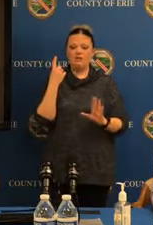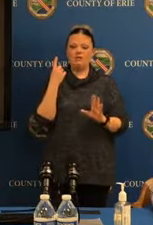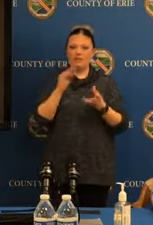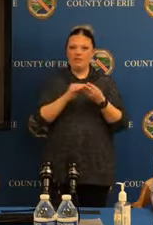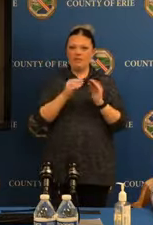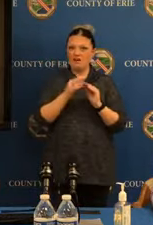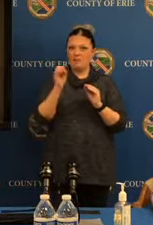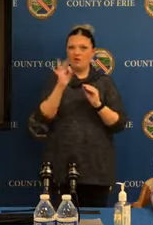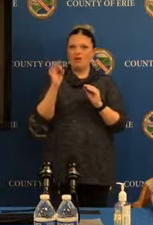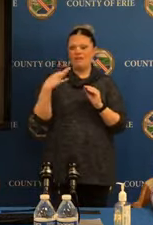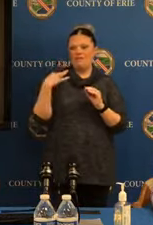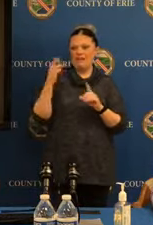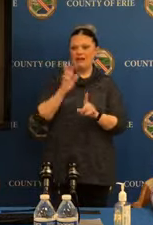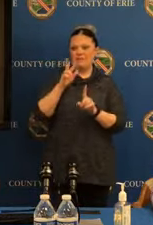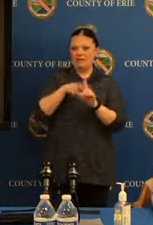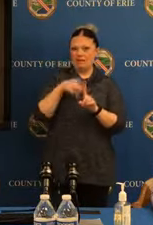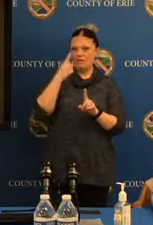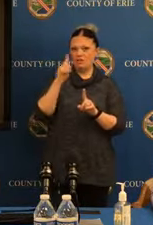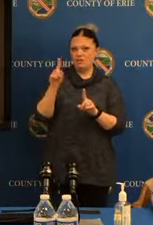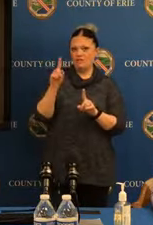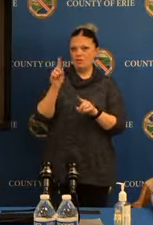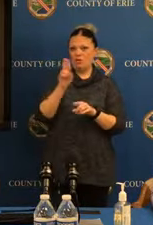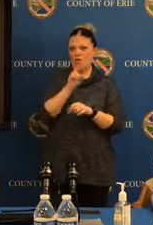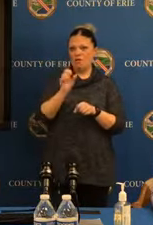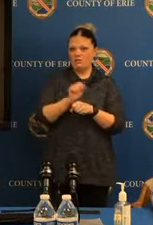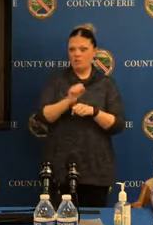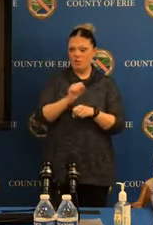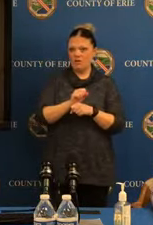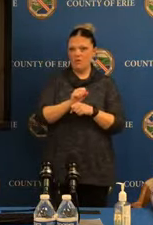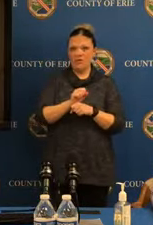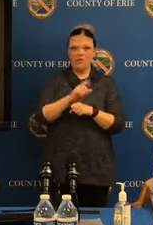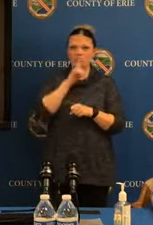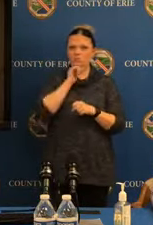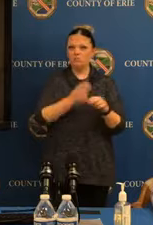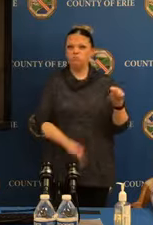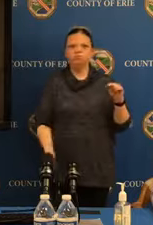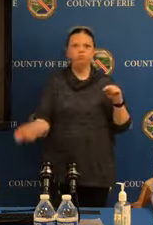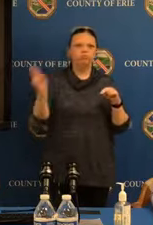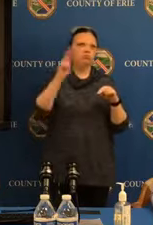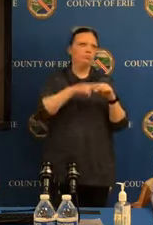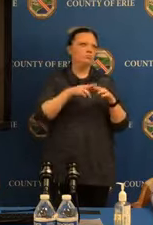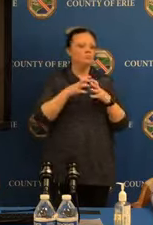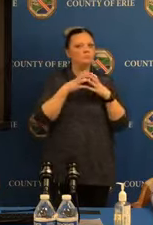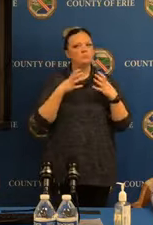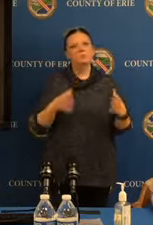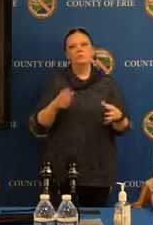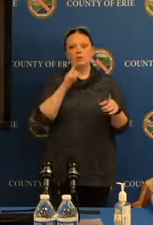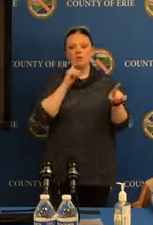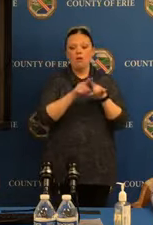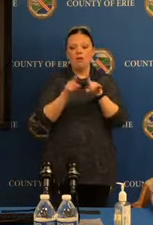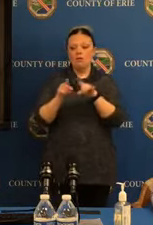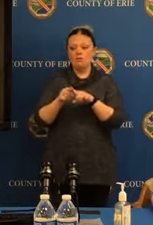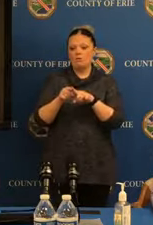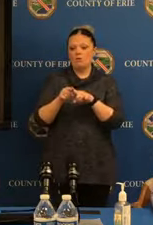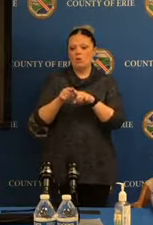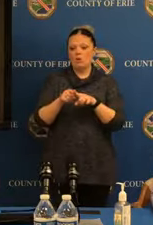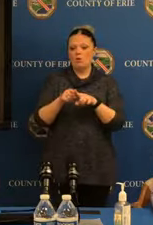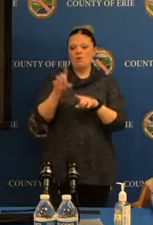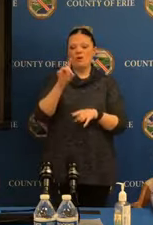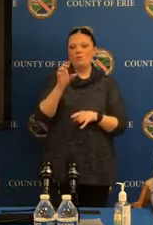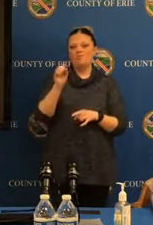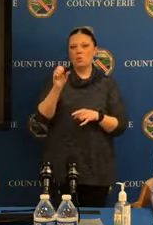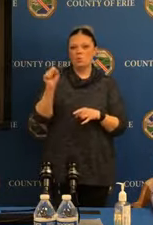of applications for unemployment has gone up immensely. We know also in Erie County Department of Social